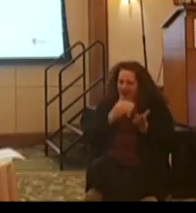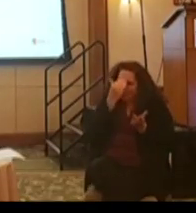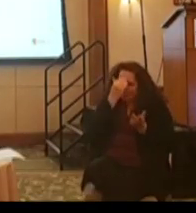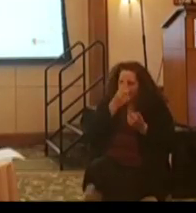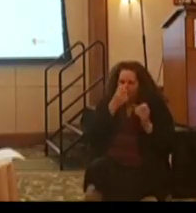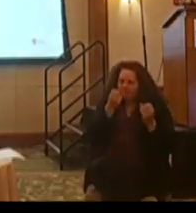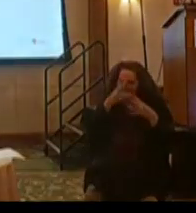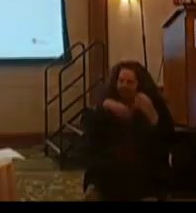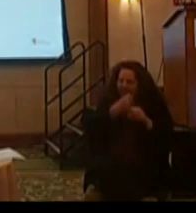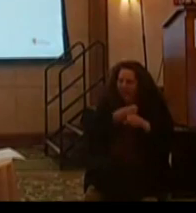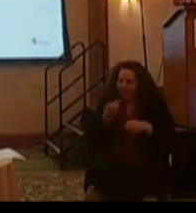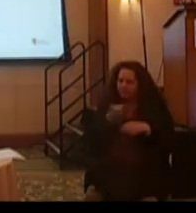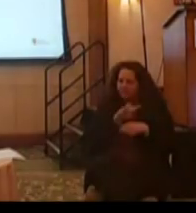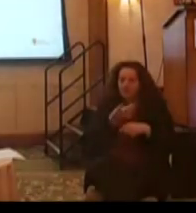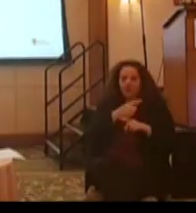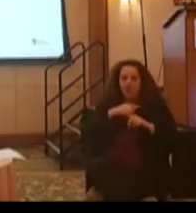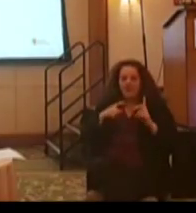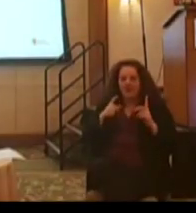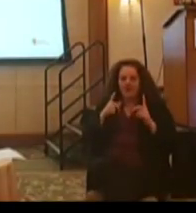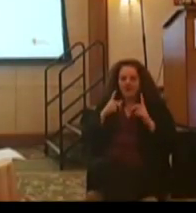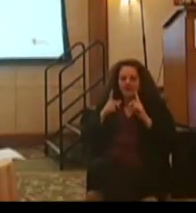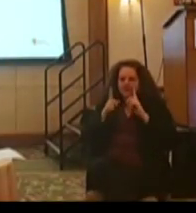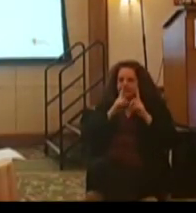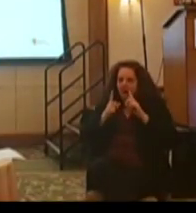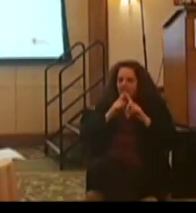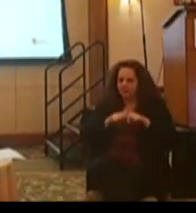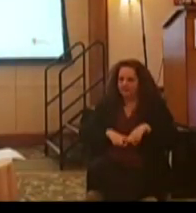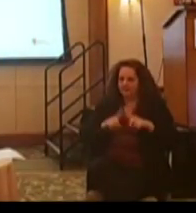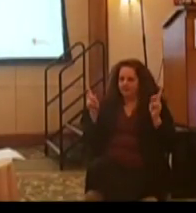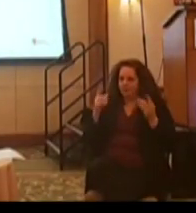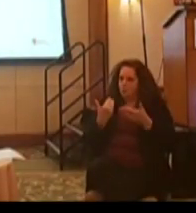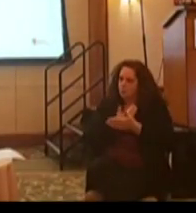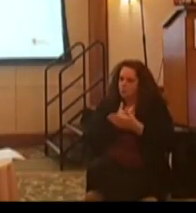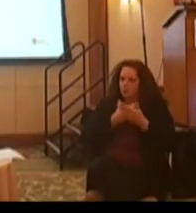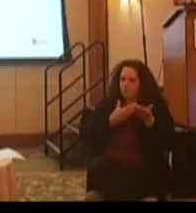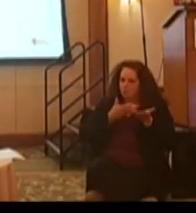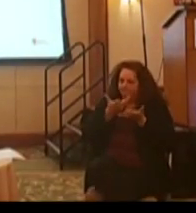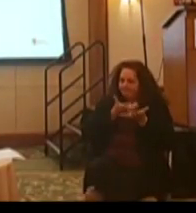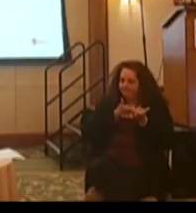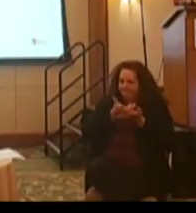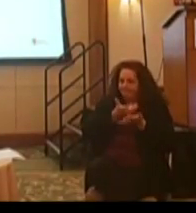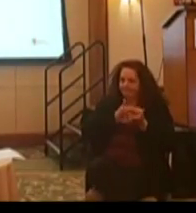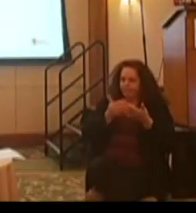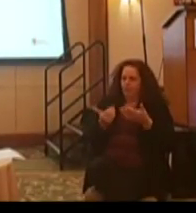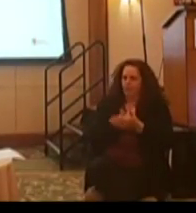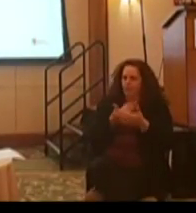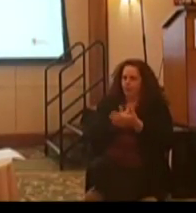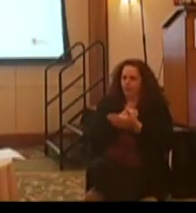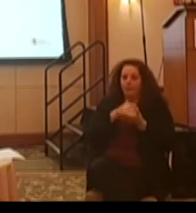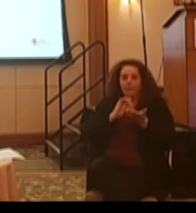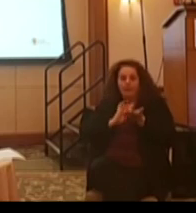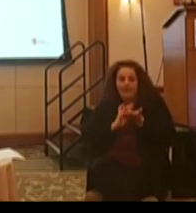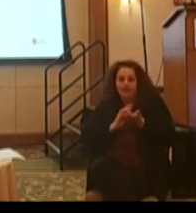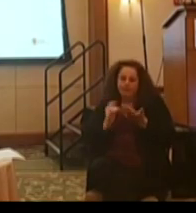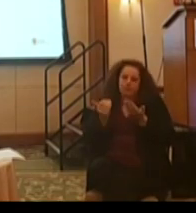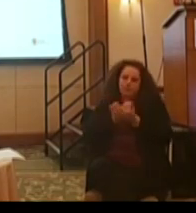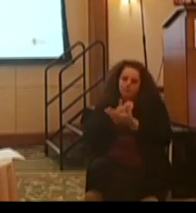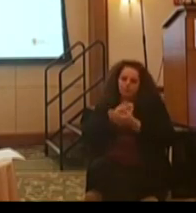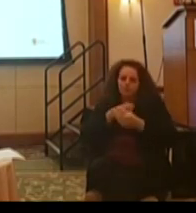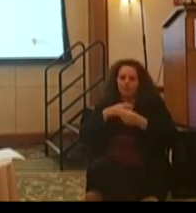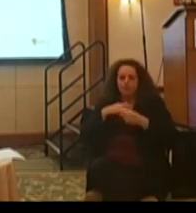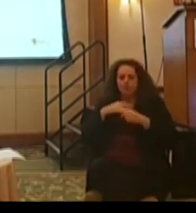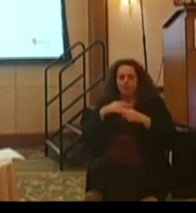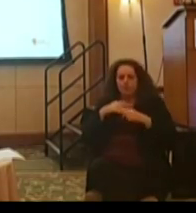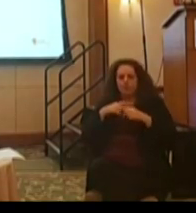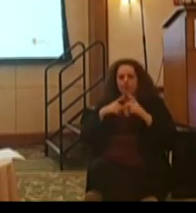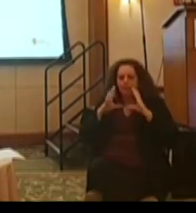there was an exchange that was different. This was a number of years ago, and that medication was much newer at the time, and so it wasn't on